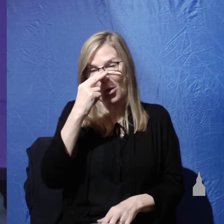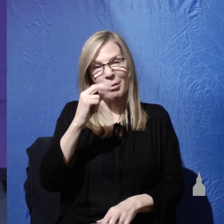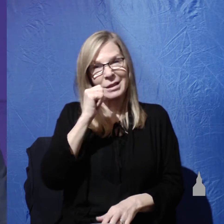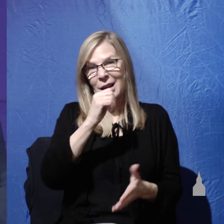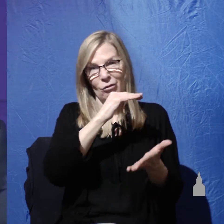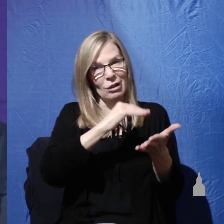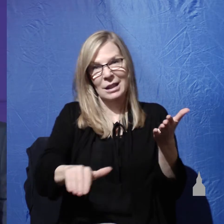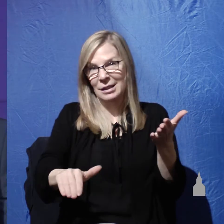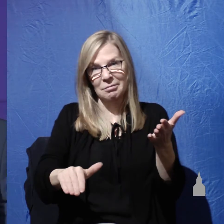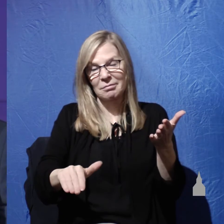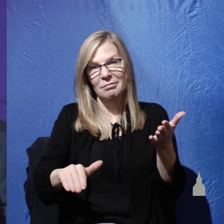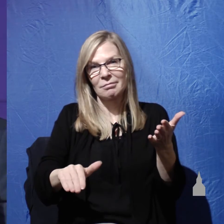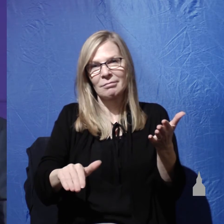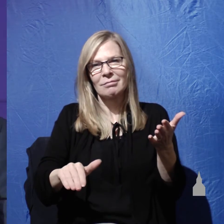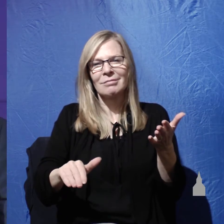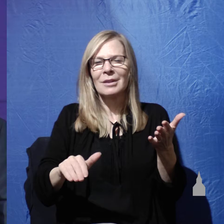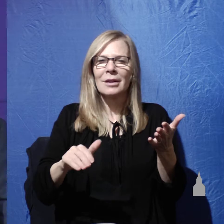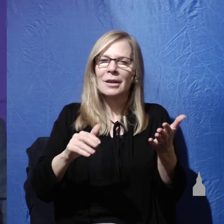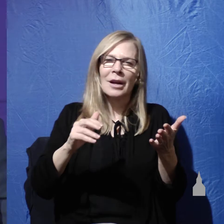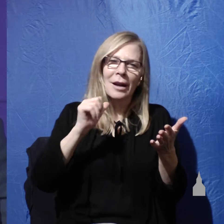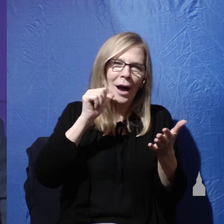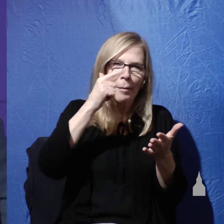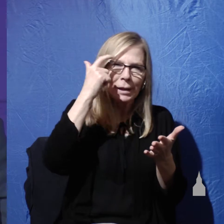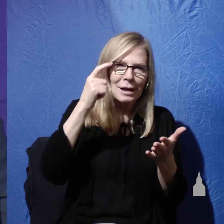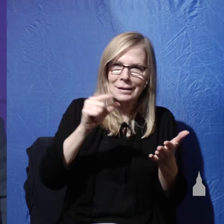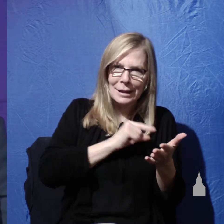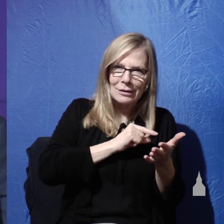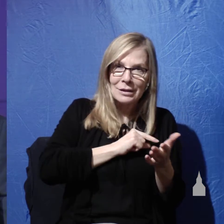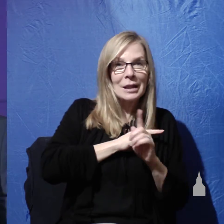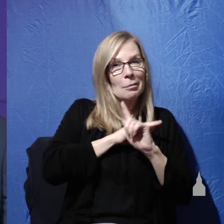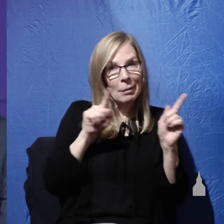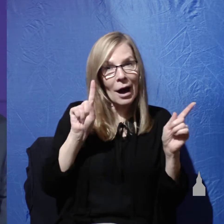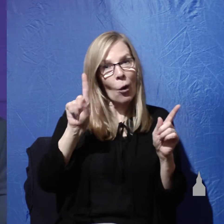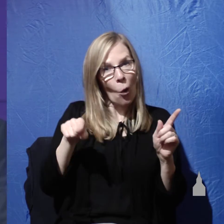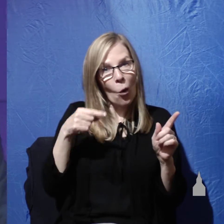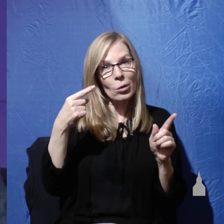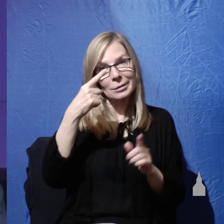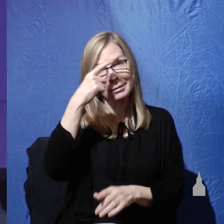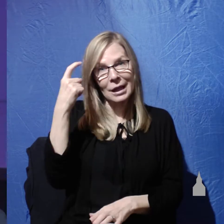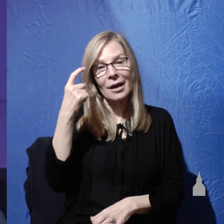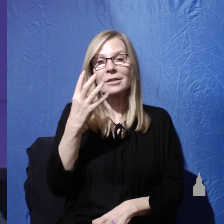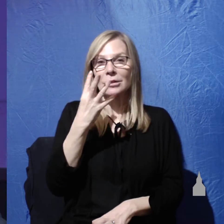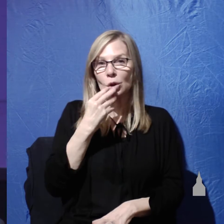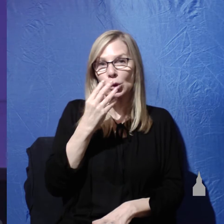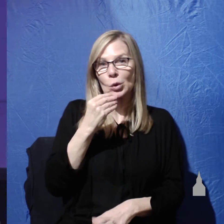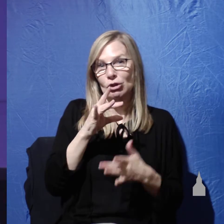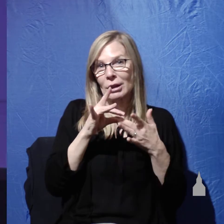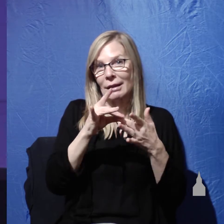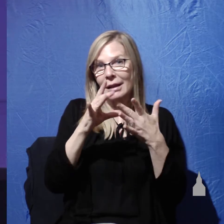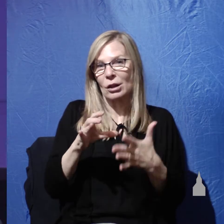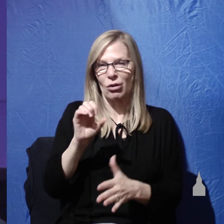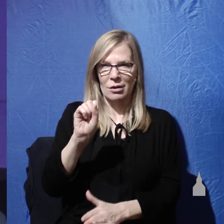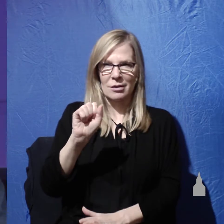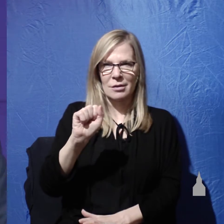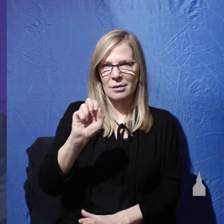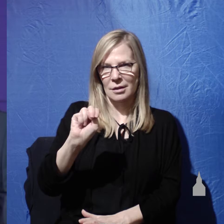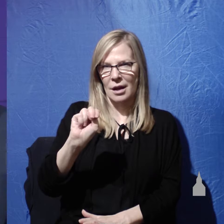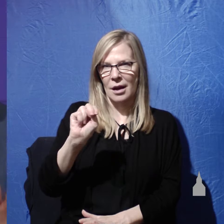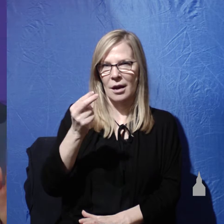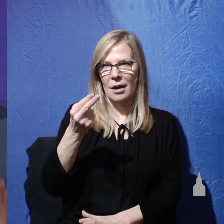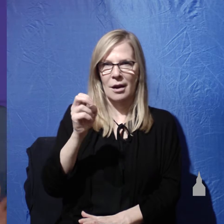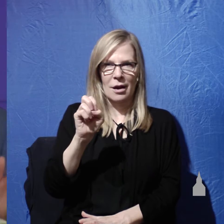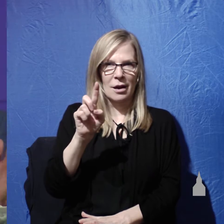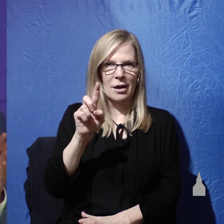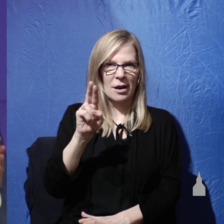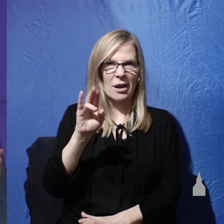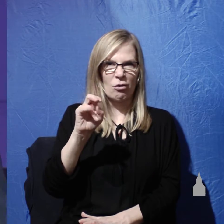not because he was guilty of wrongdoing, but only because the Jewish leaders from Jerusalem, namely the Sanhedrin, they objected.